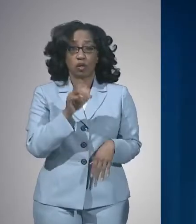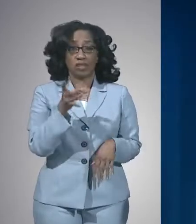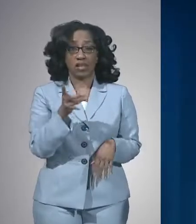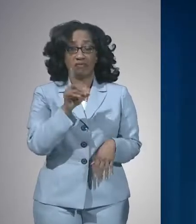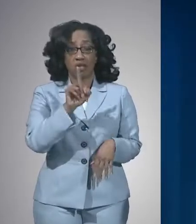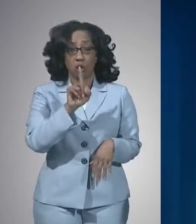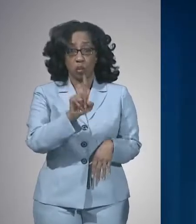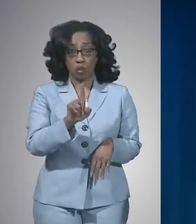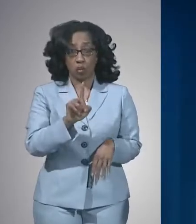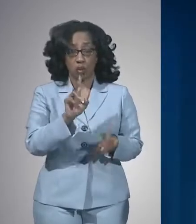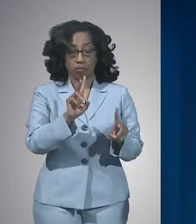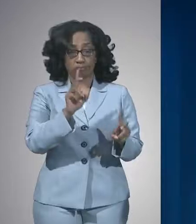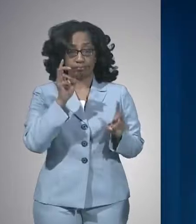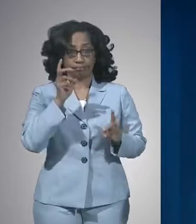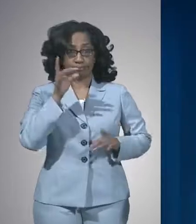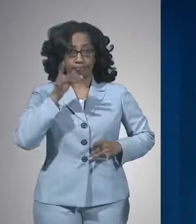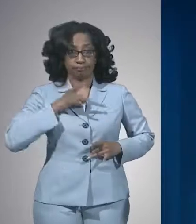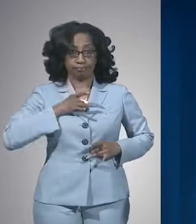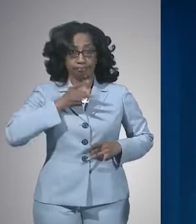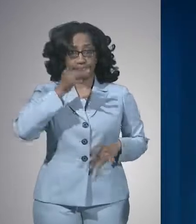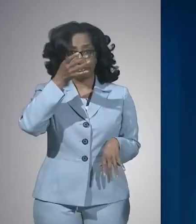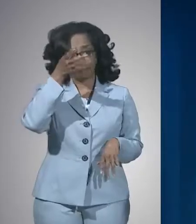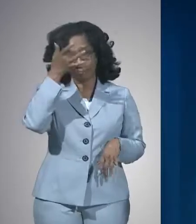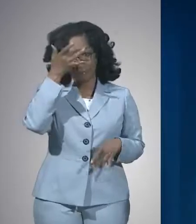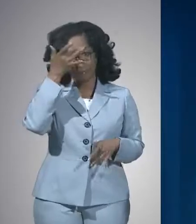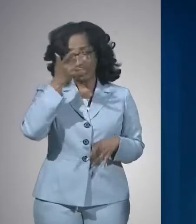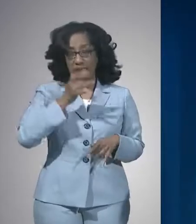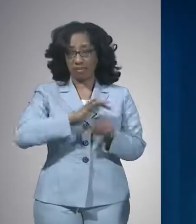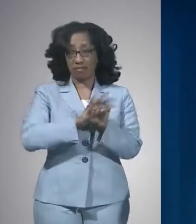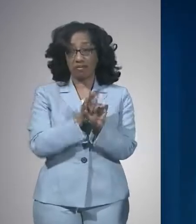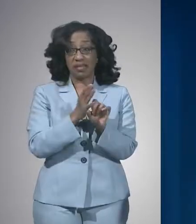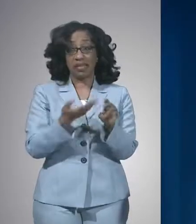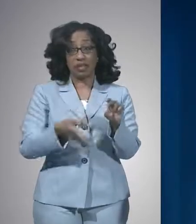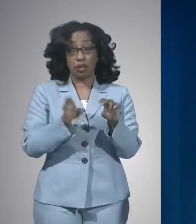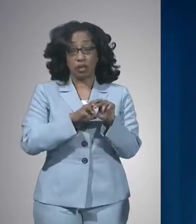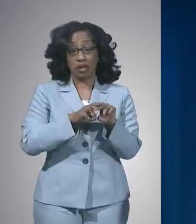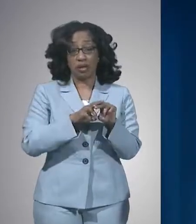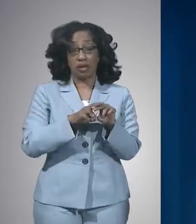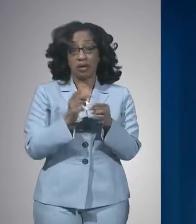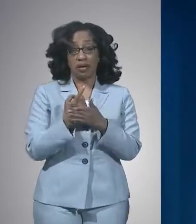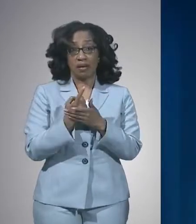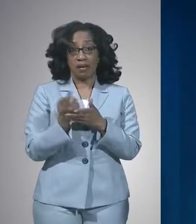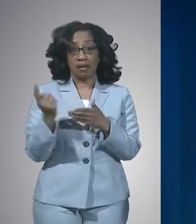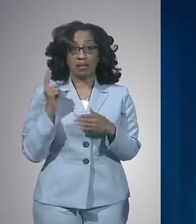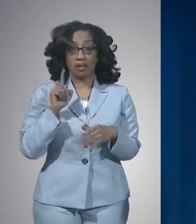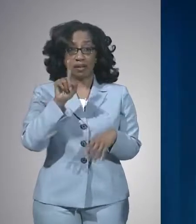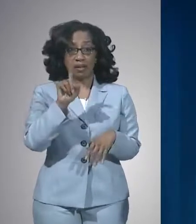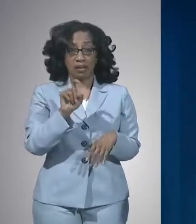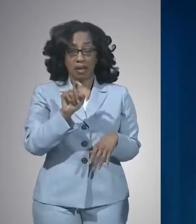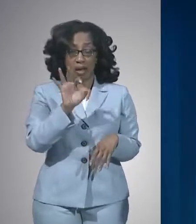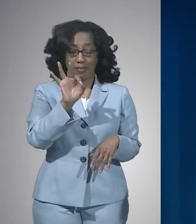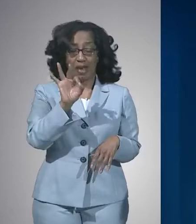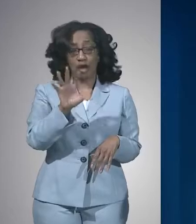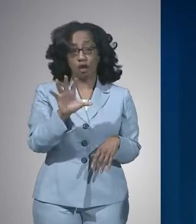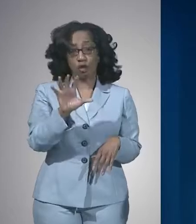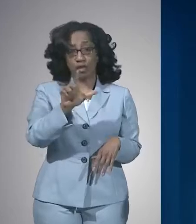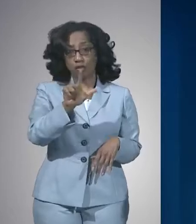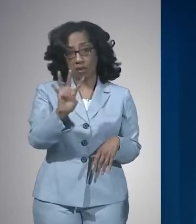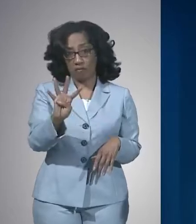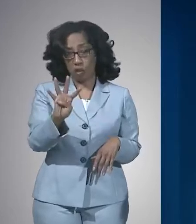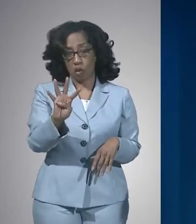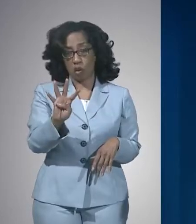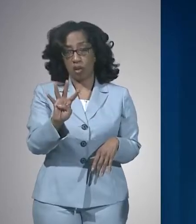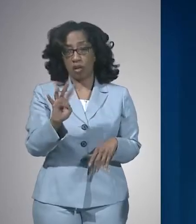1,171 active cases in Shelby County, and that is an increase from 924 this time last week. There have been